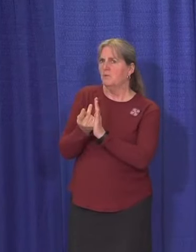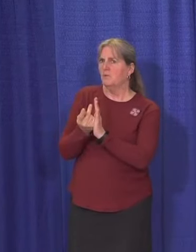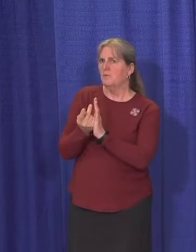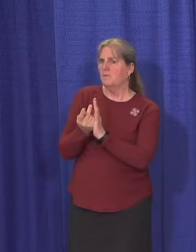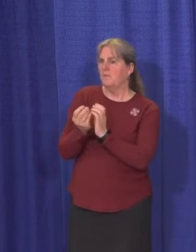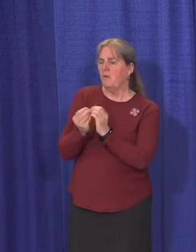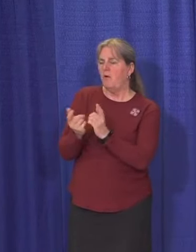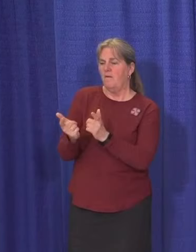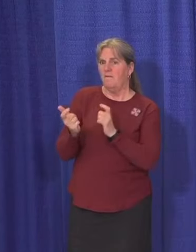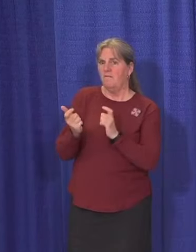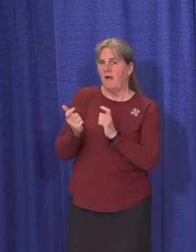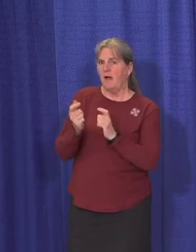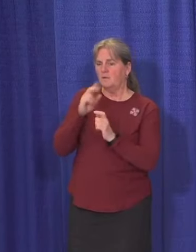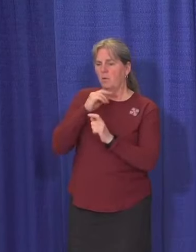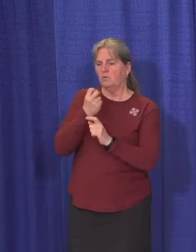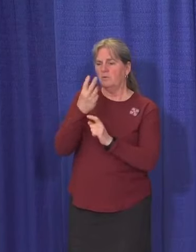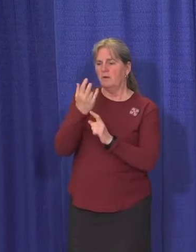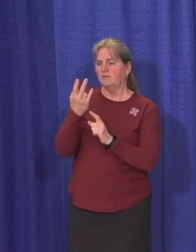approval for